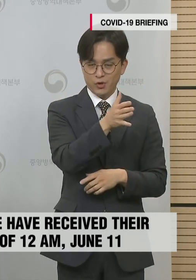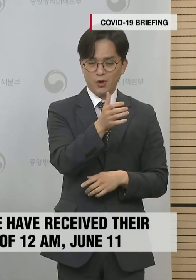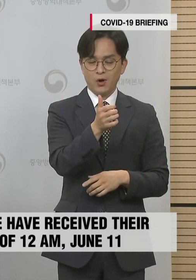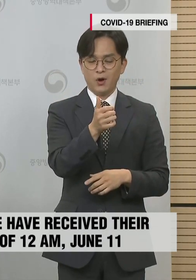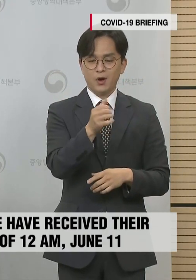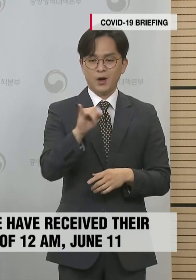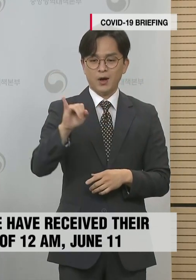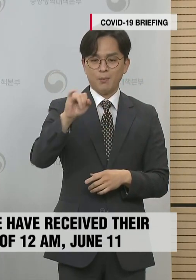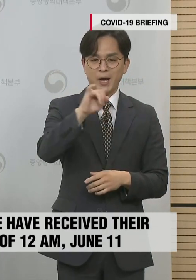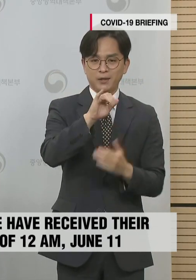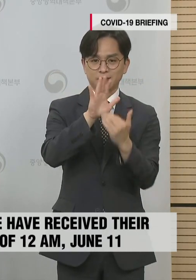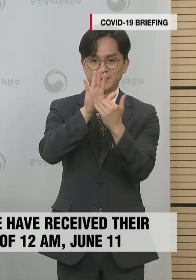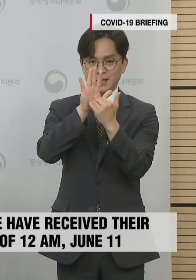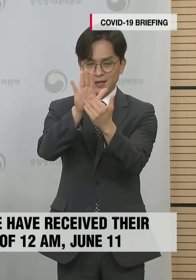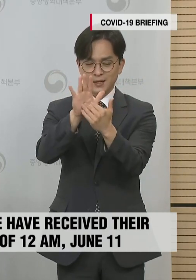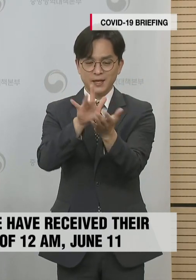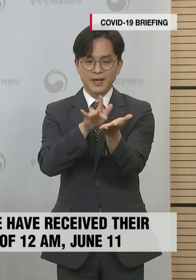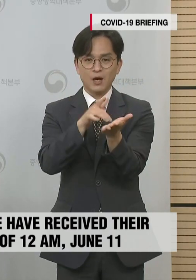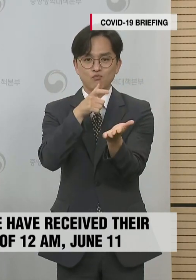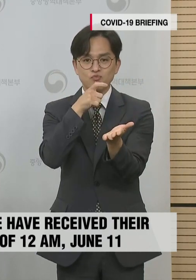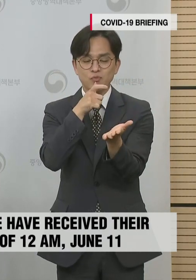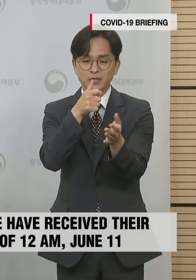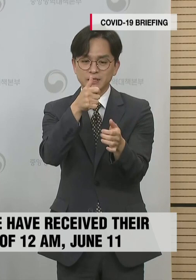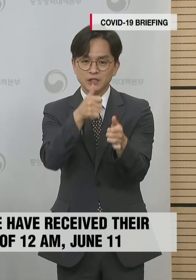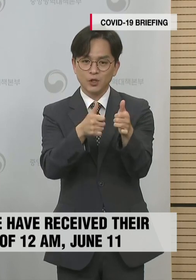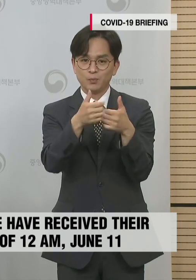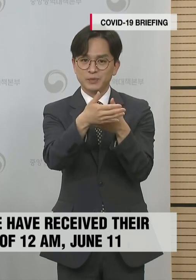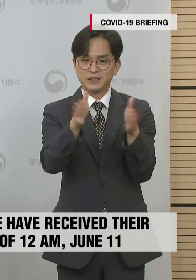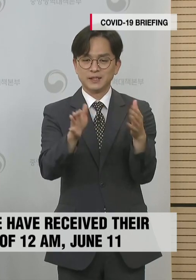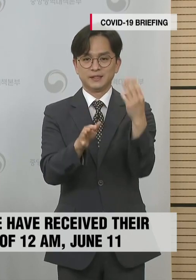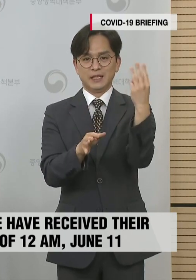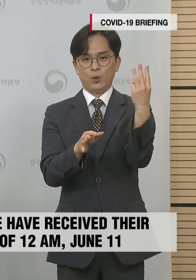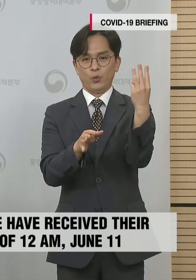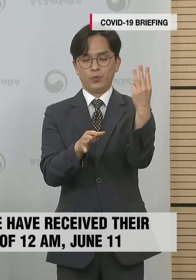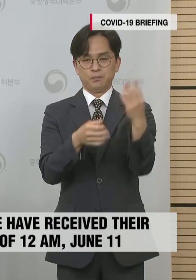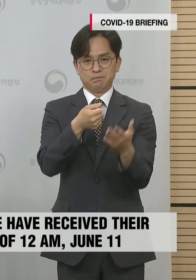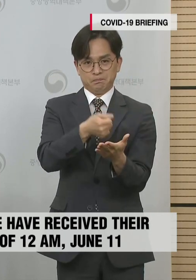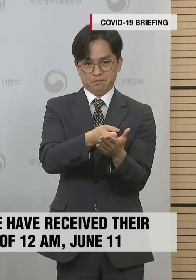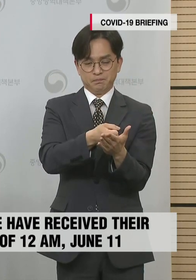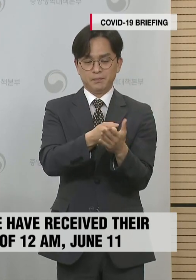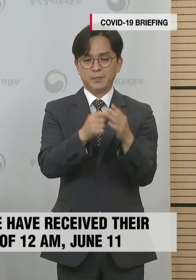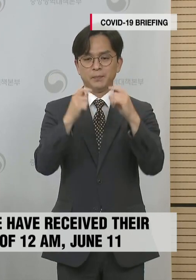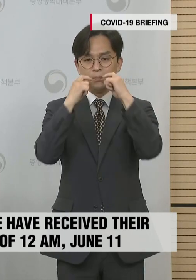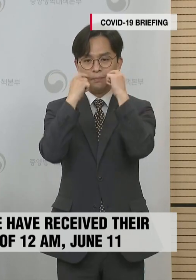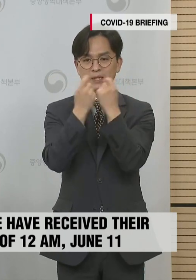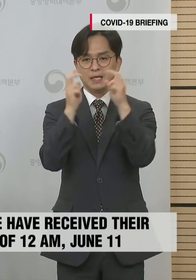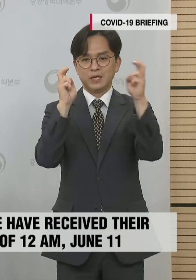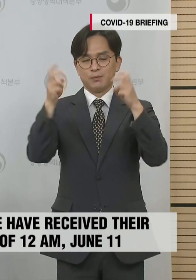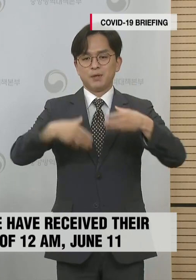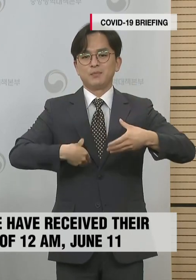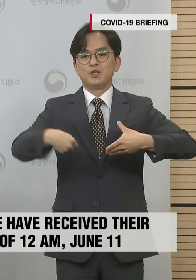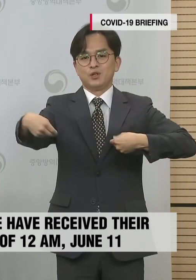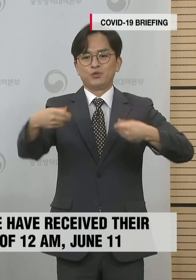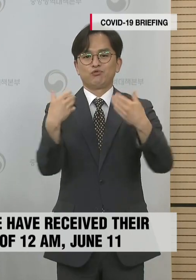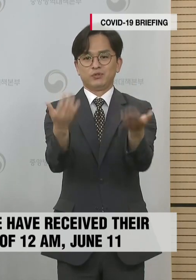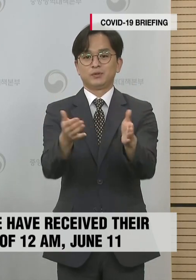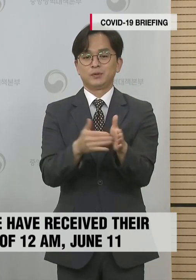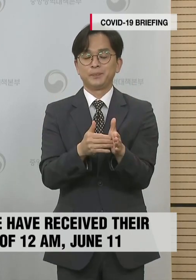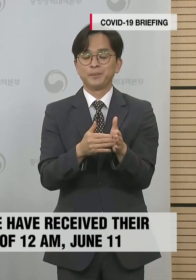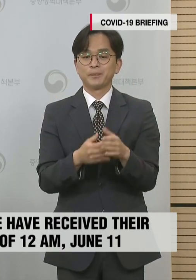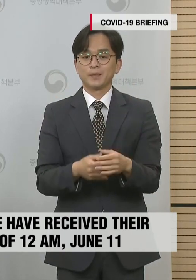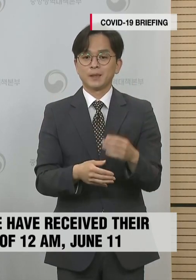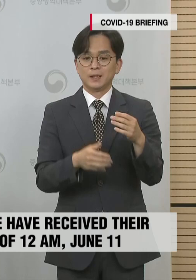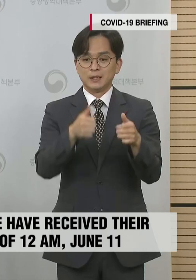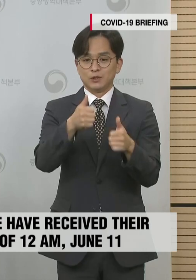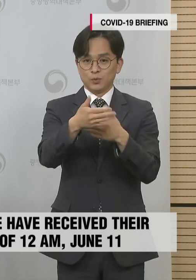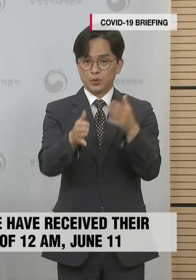Research Institute, as for starting from the June, we will be operating three new drug assessment labs